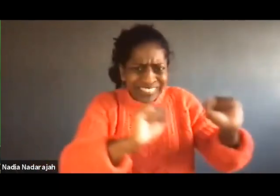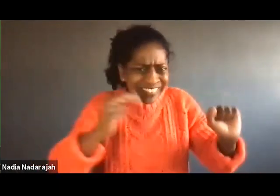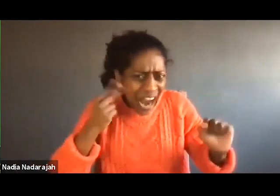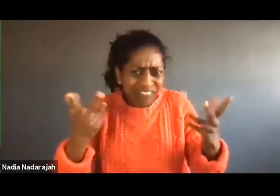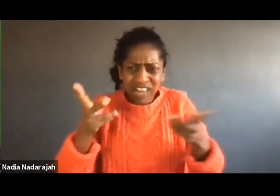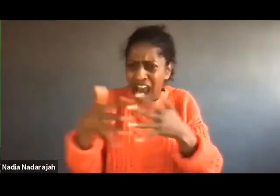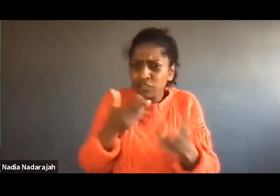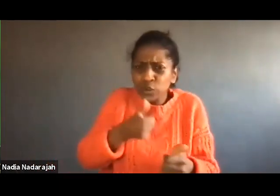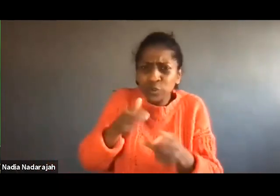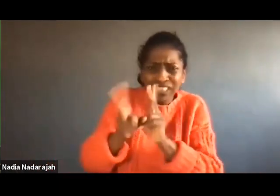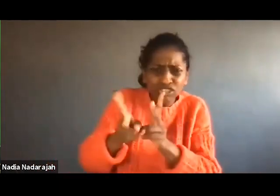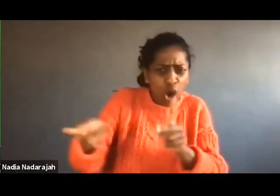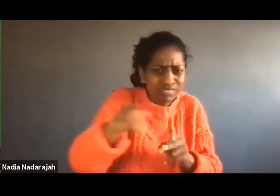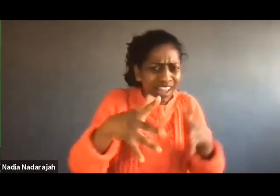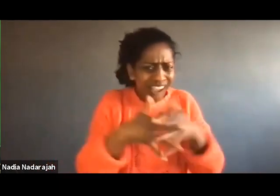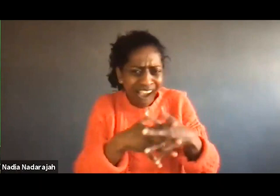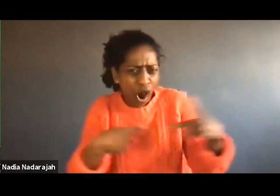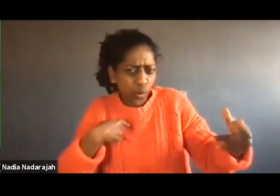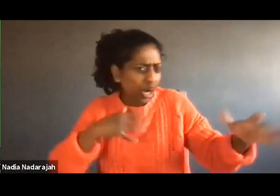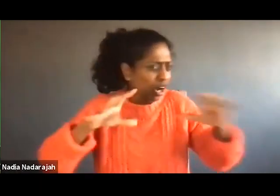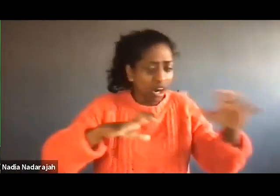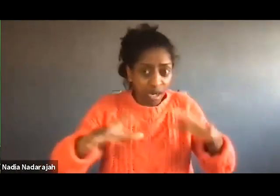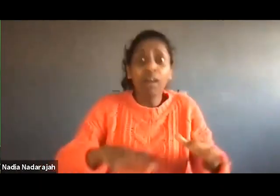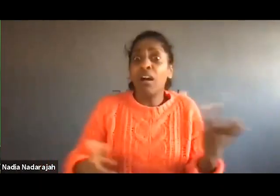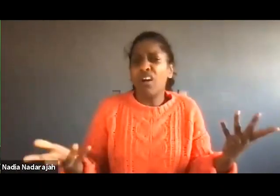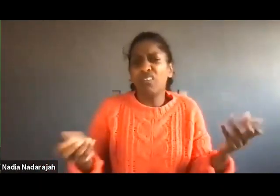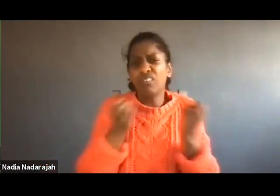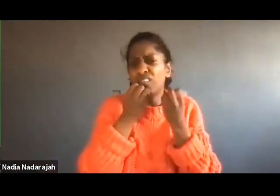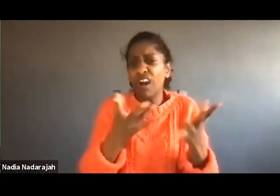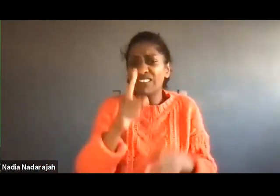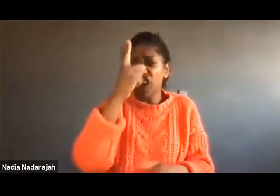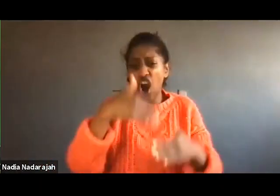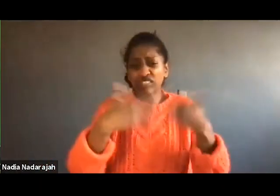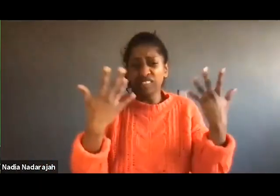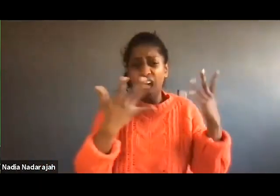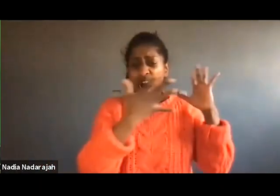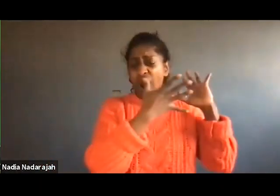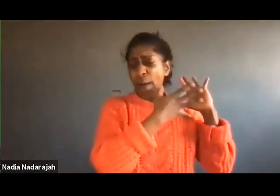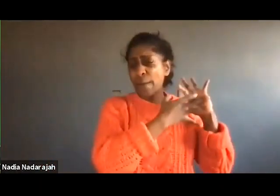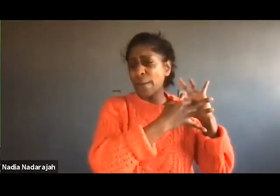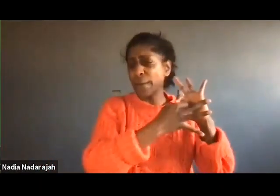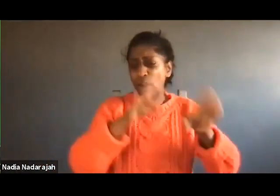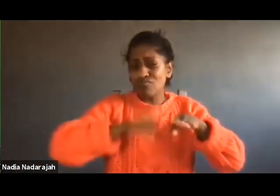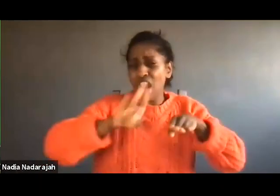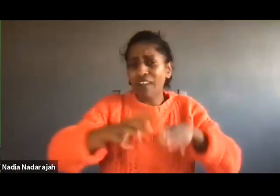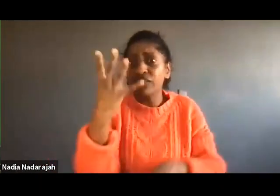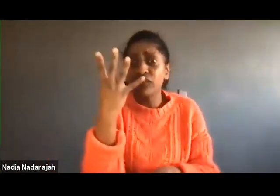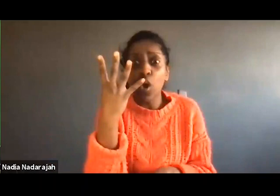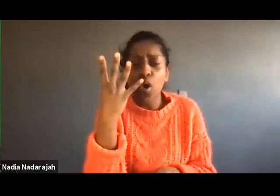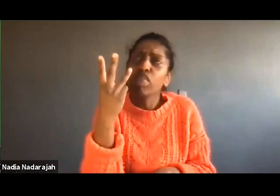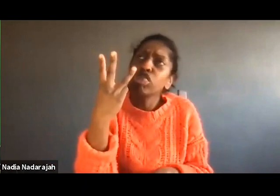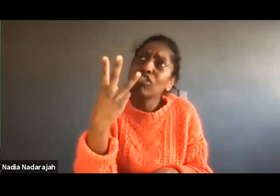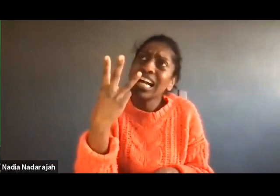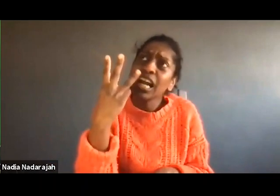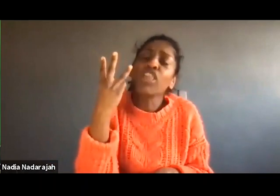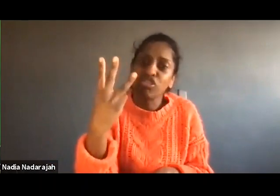of deaf awareness, because directors on the whole are quite keen to know the best way to use interpreters and how to be deaf aware. So most